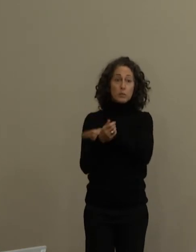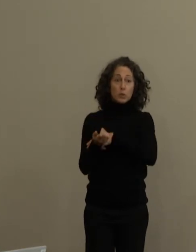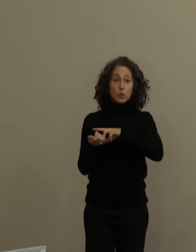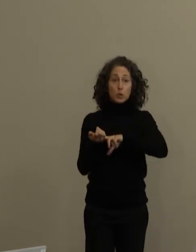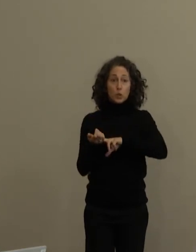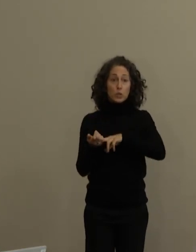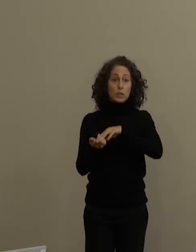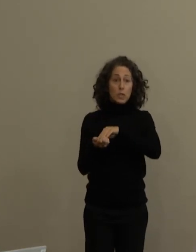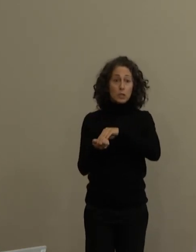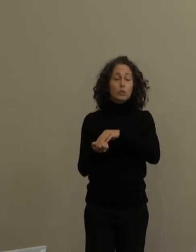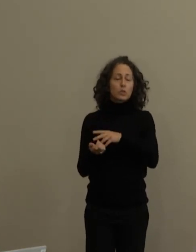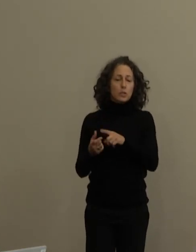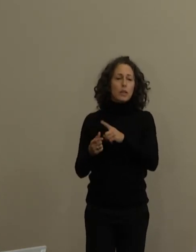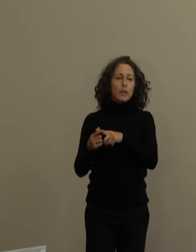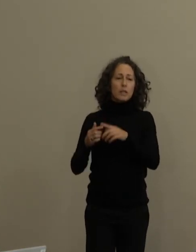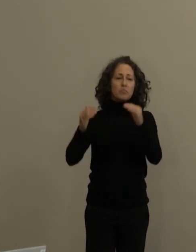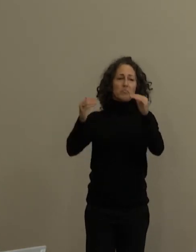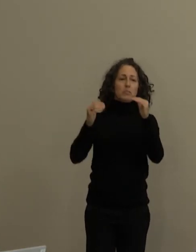wave. Thank you.